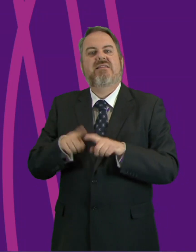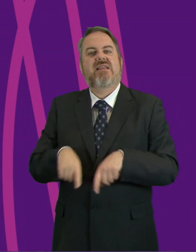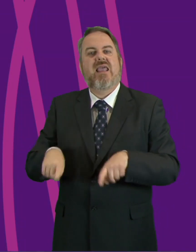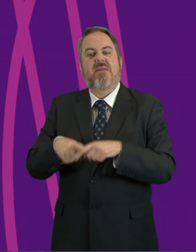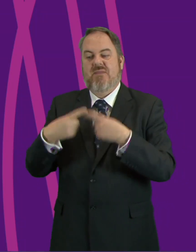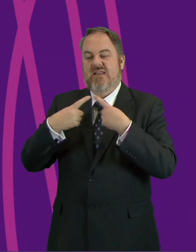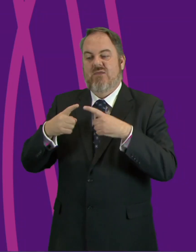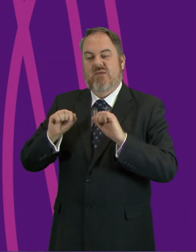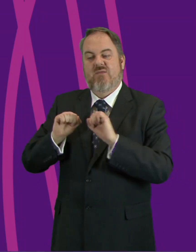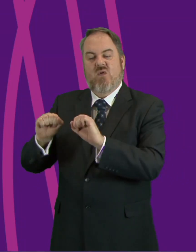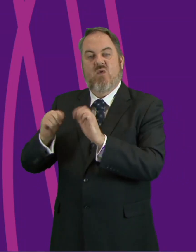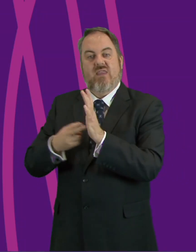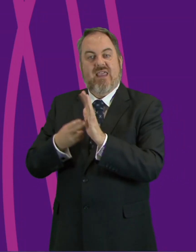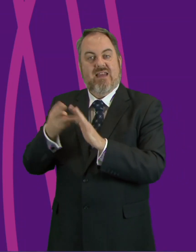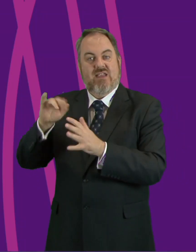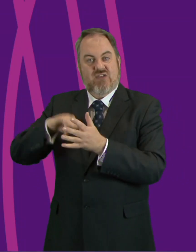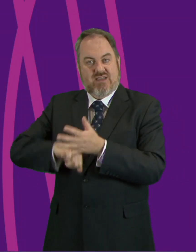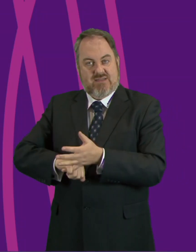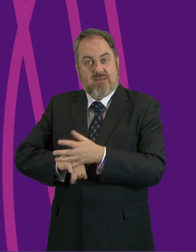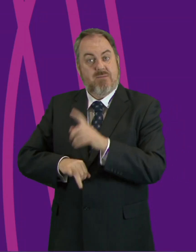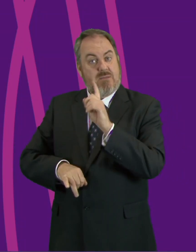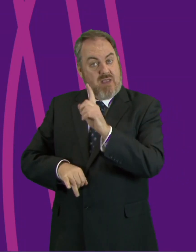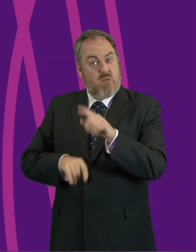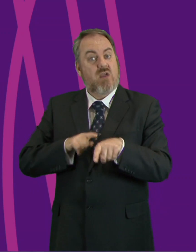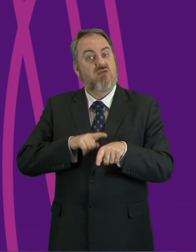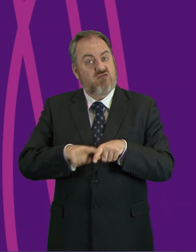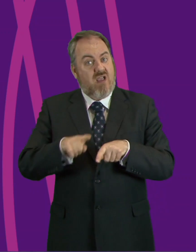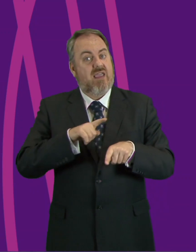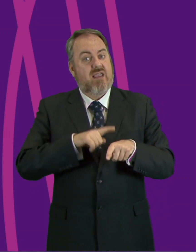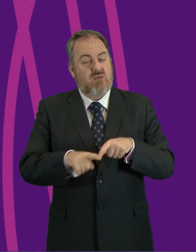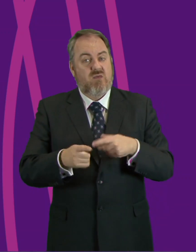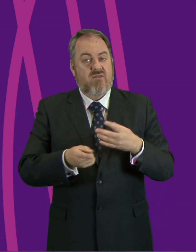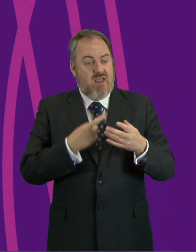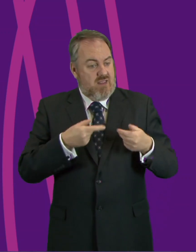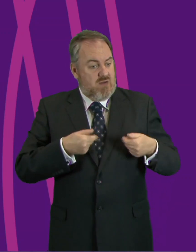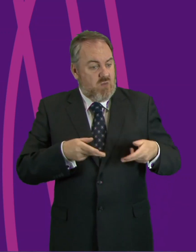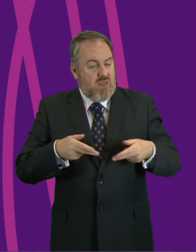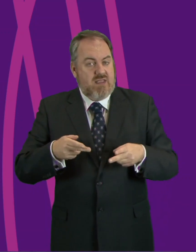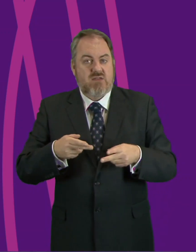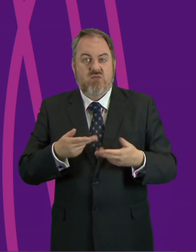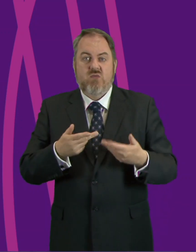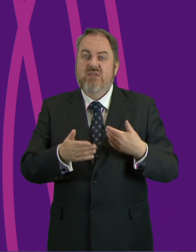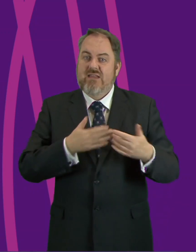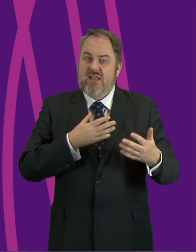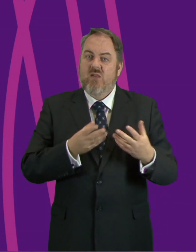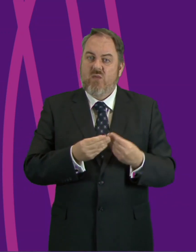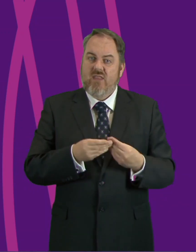Health Service. But that does not mean that we are not working in other ways to address these issues more broadly.